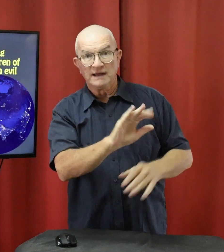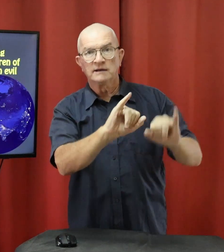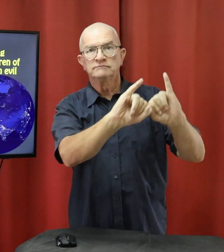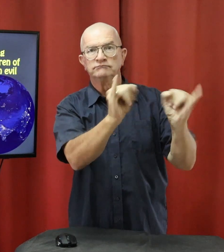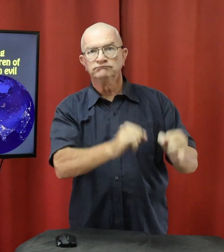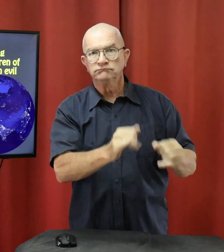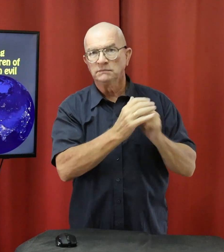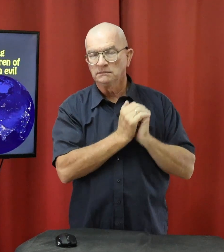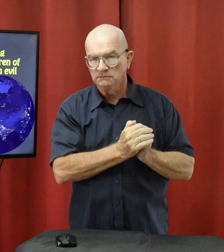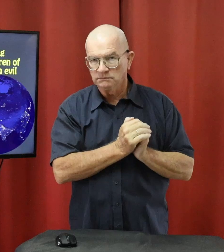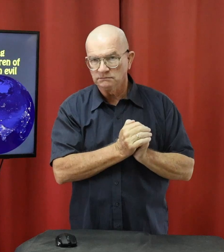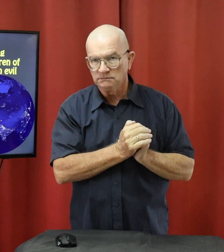they had given up their idols